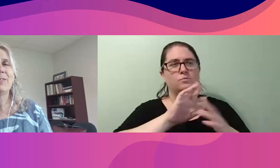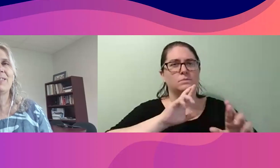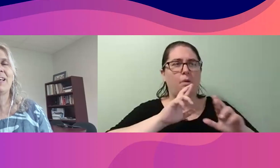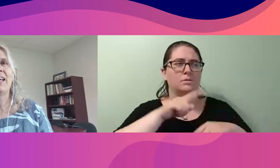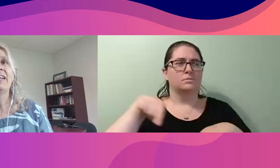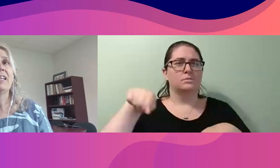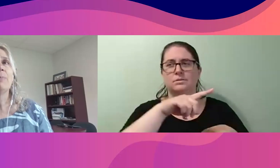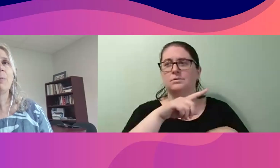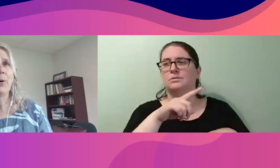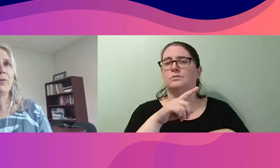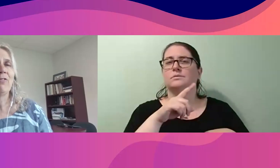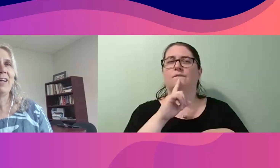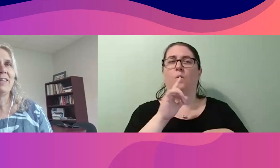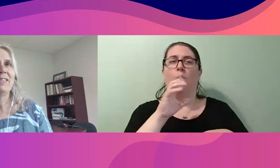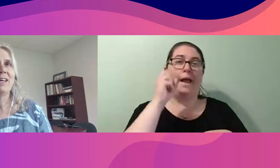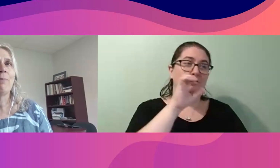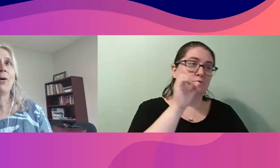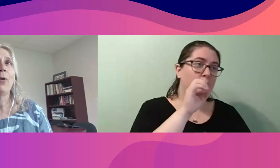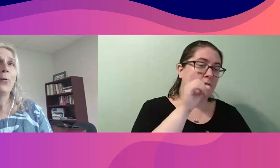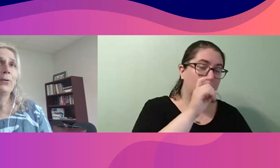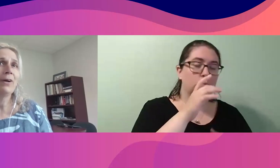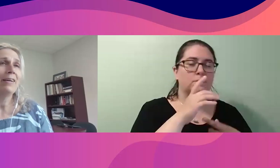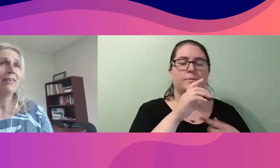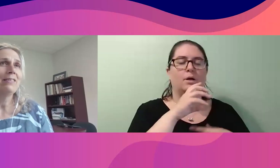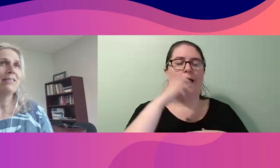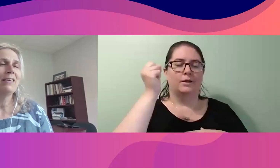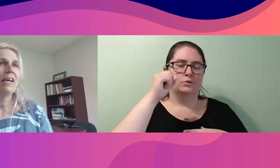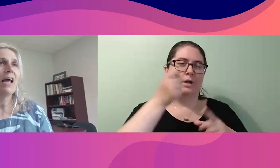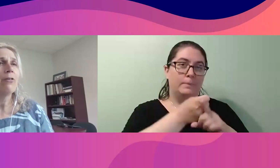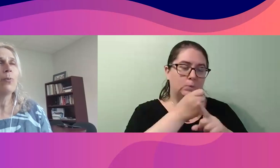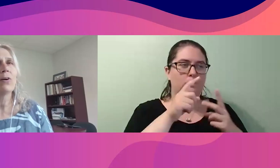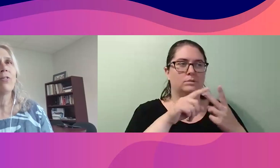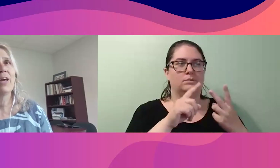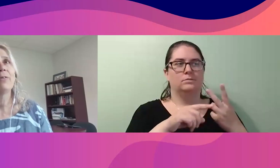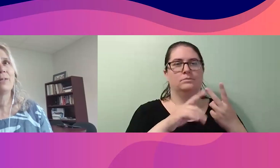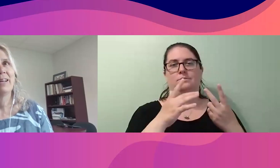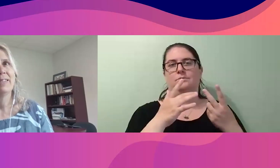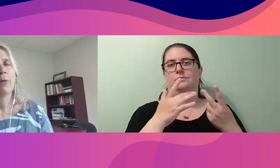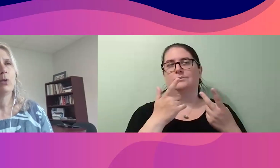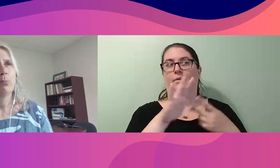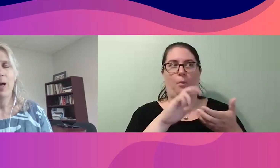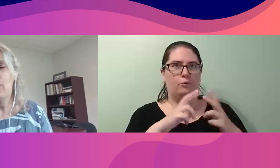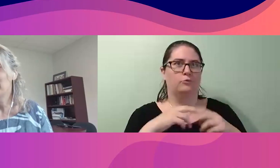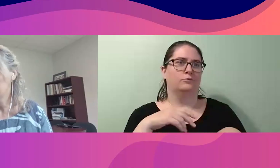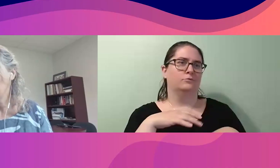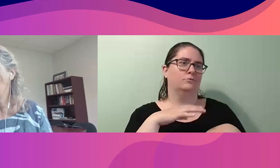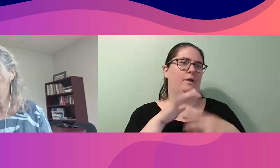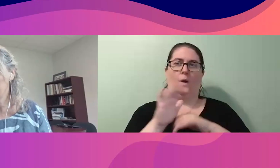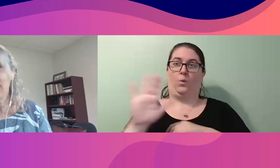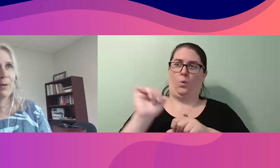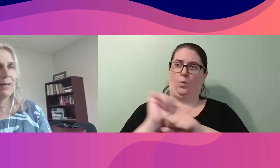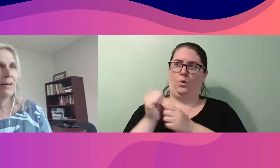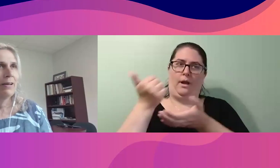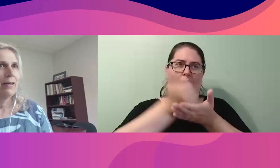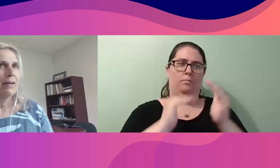elder abuse and intimate partner violence among older adults, and how the work they're doing is helping to bridge